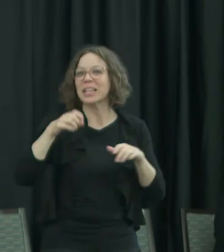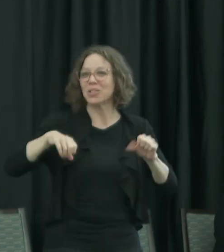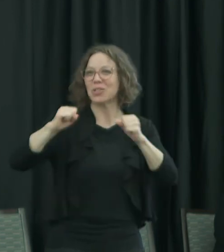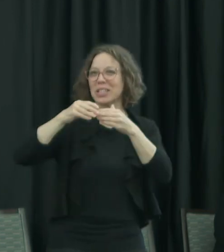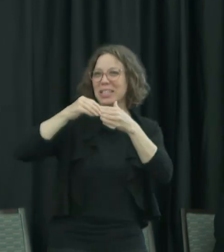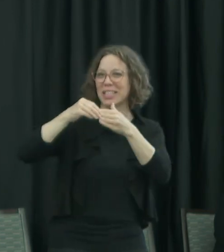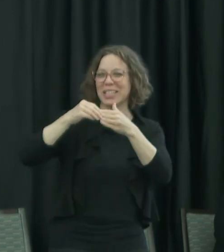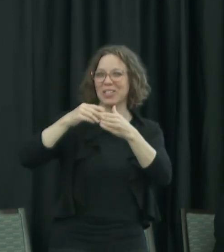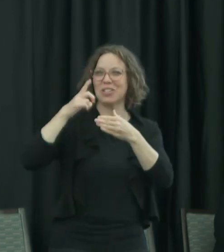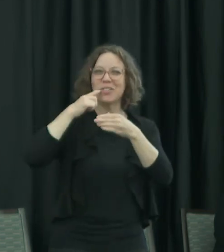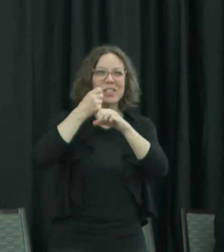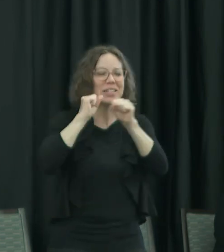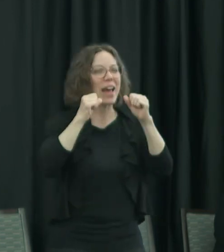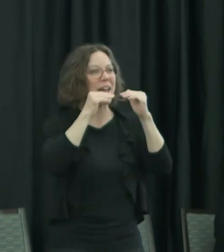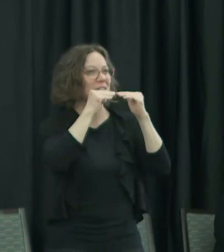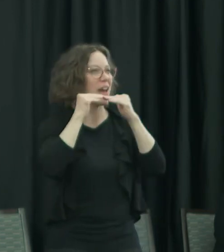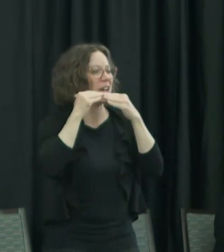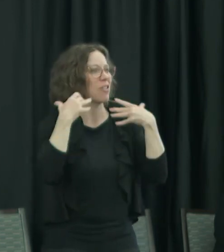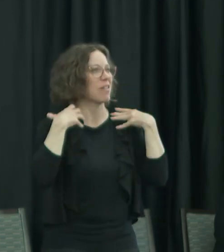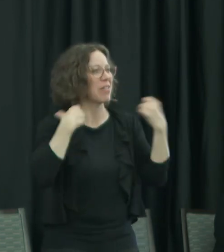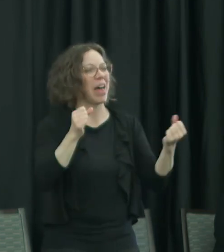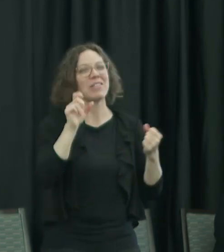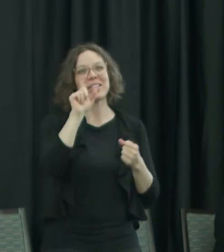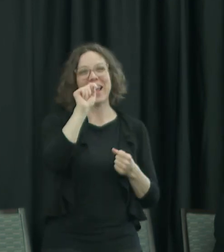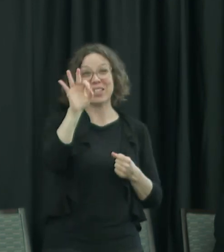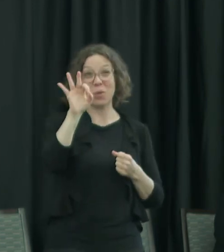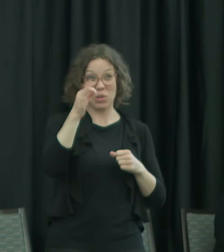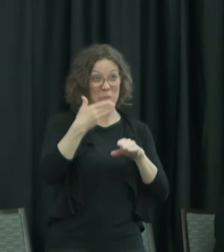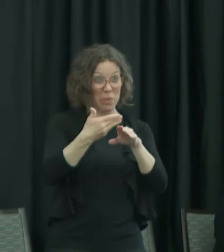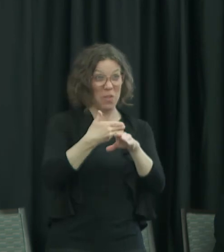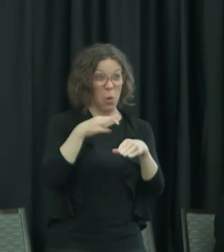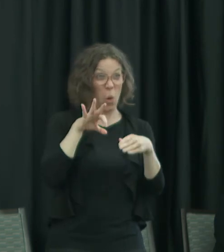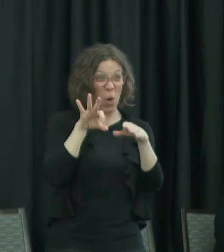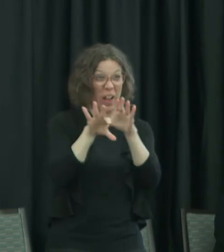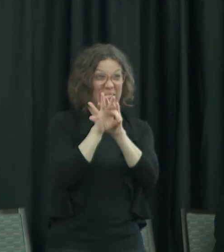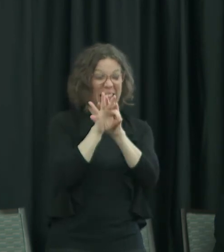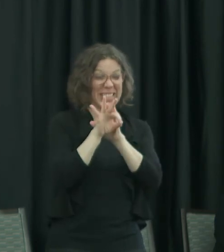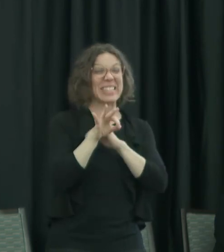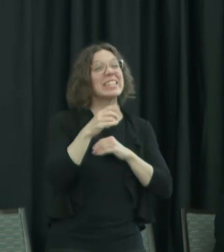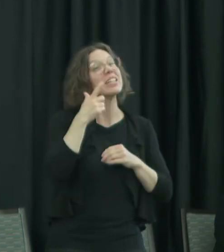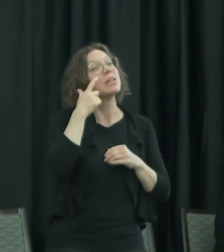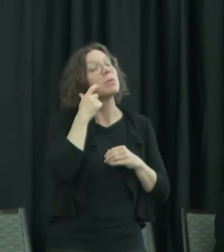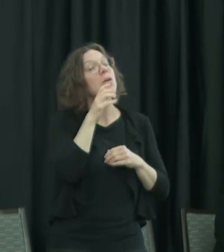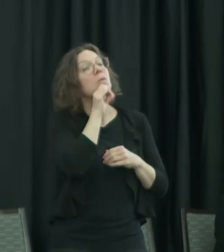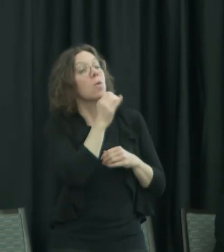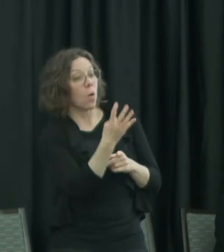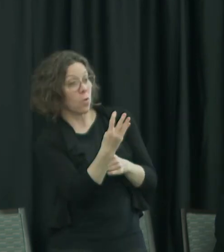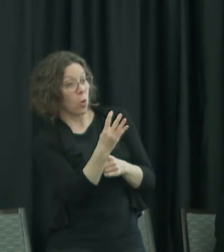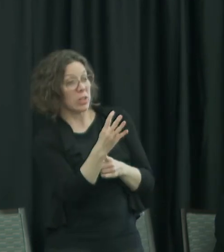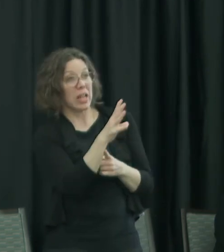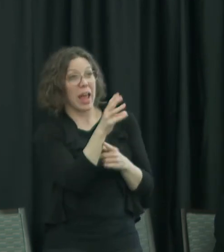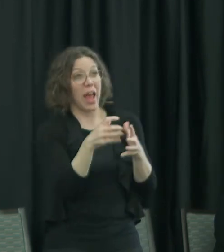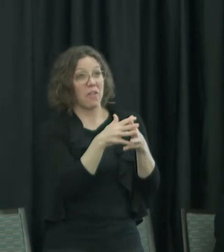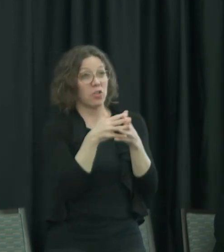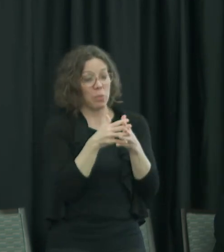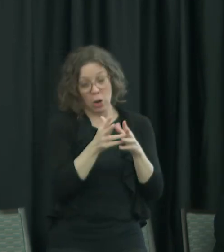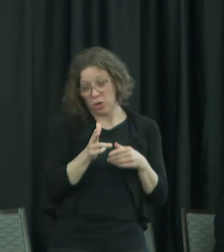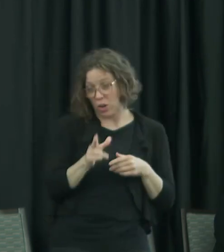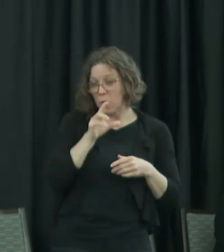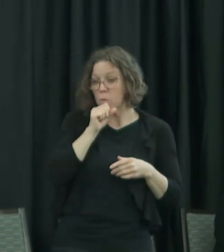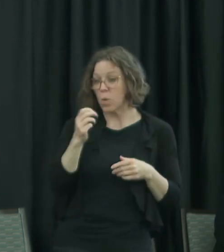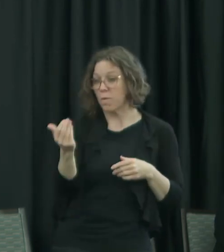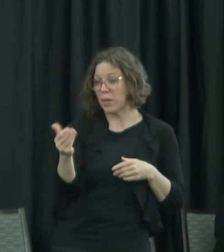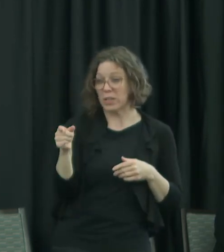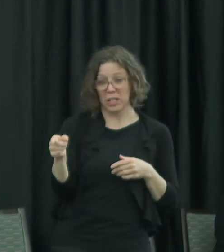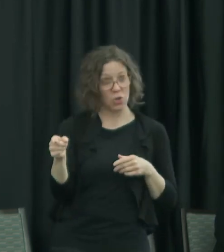leadership of the Safe, Equitable, and Thriving Task Force before he was elected because a 14-year-old African-American child shot a 15-year-old